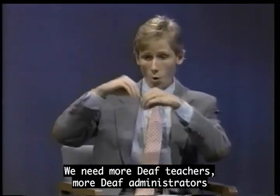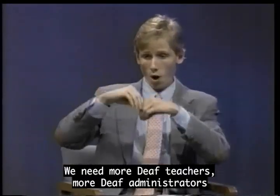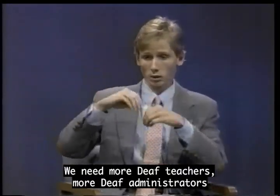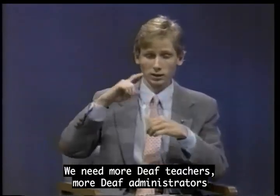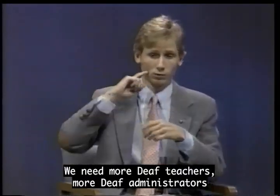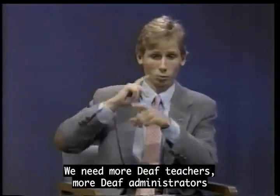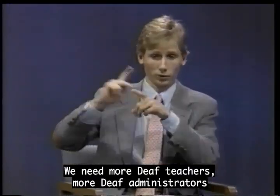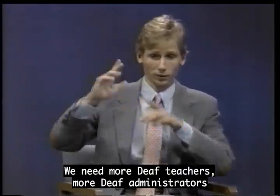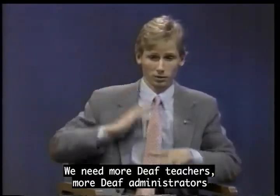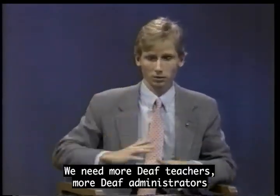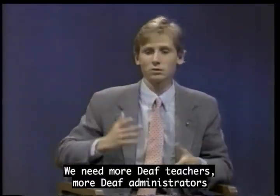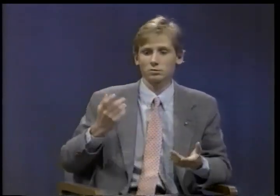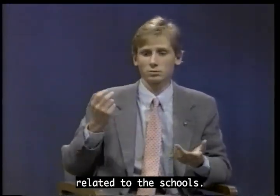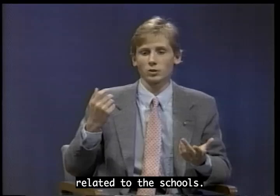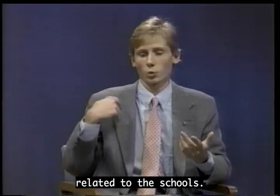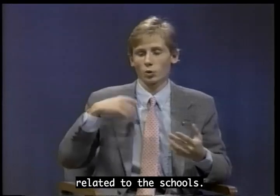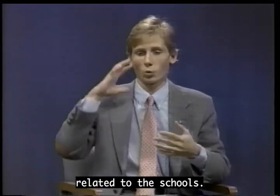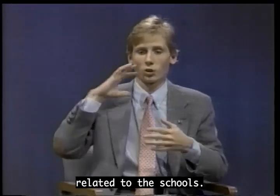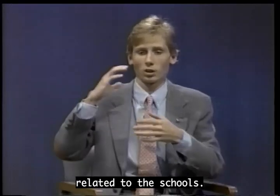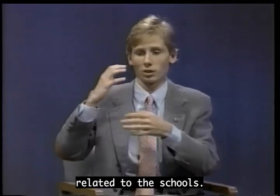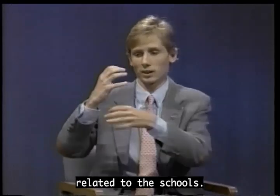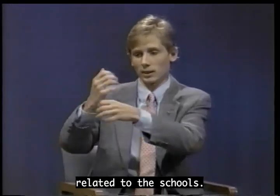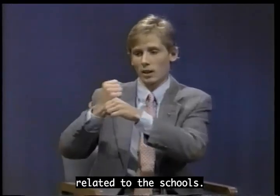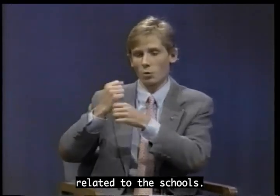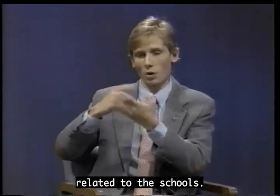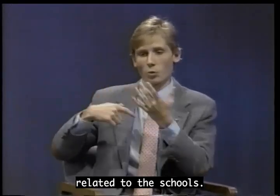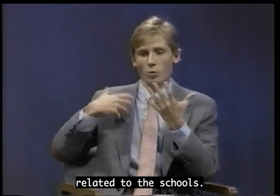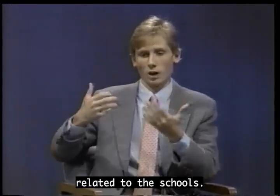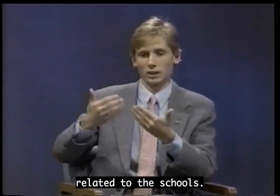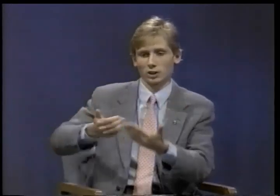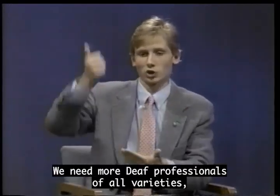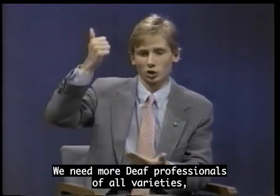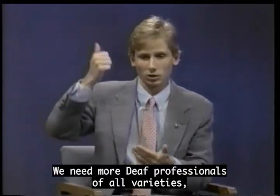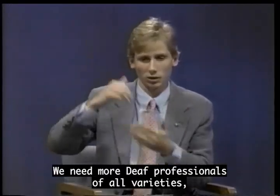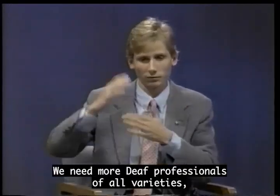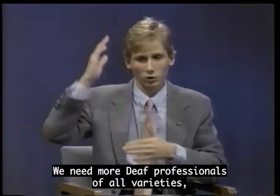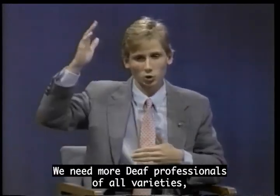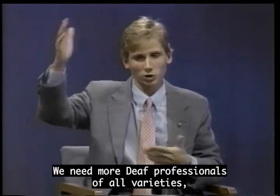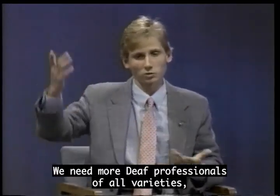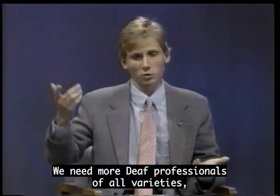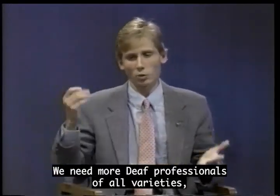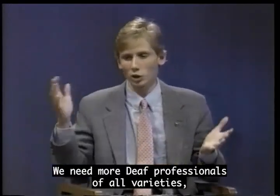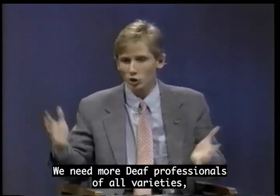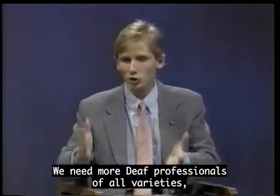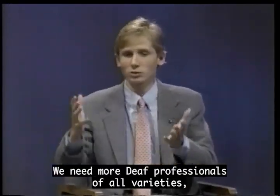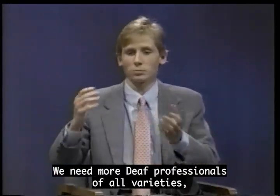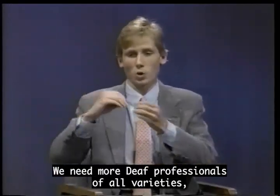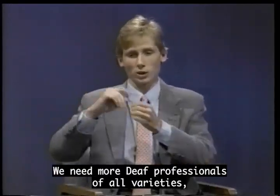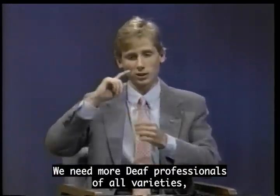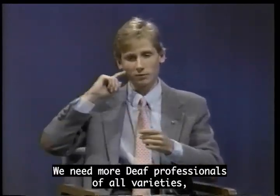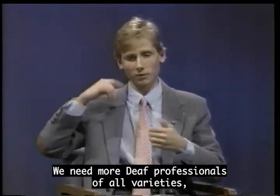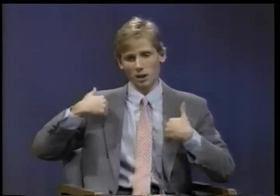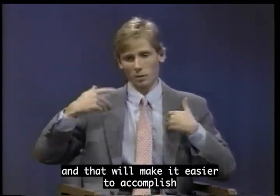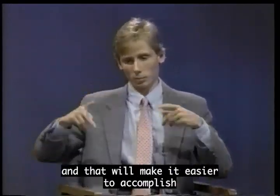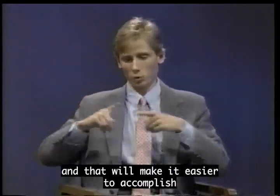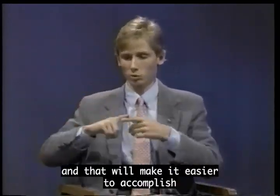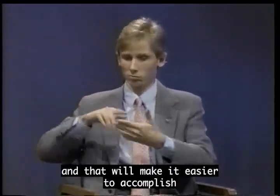related to the schools. We need more deaf professionals of all varieties. And that'll make it easier to accomplish what we need to in